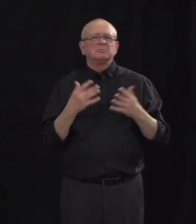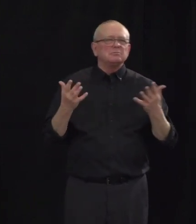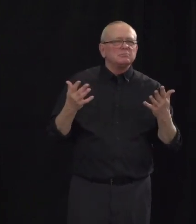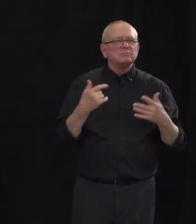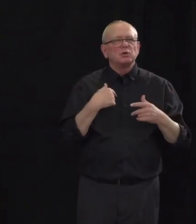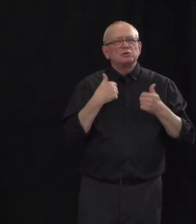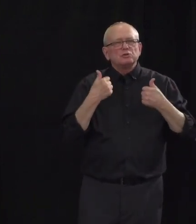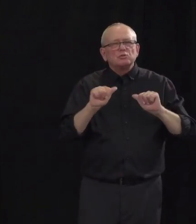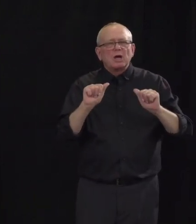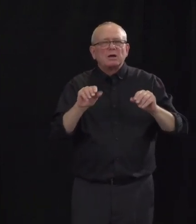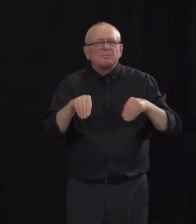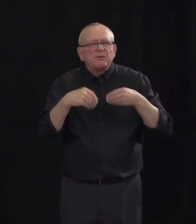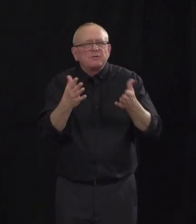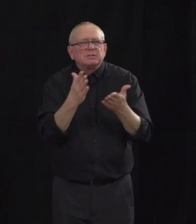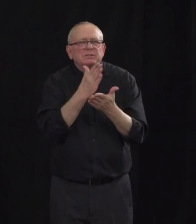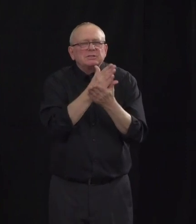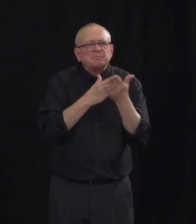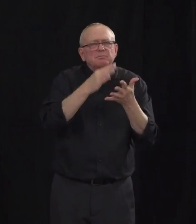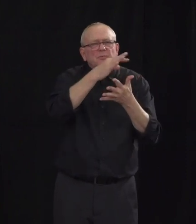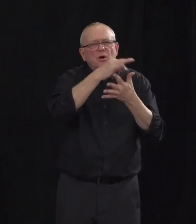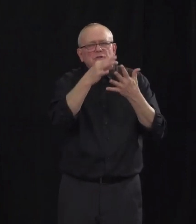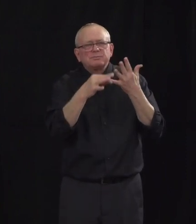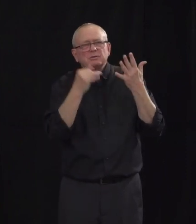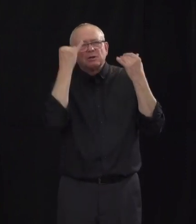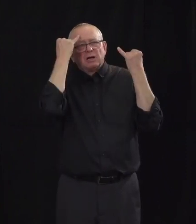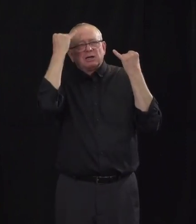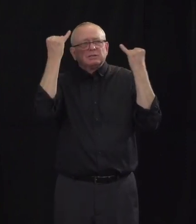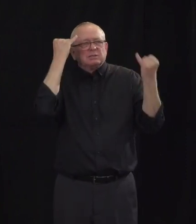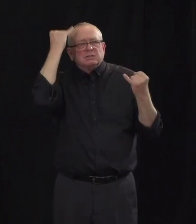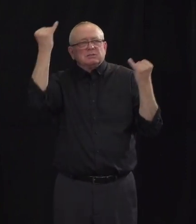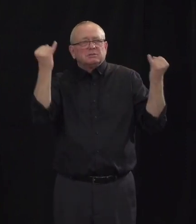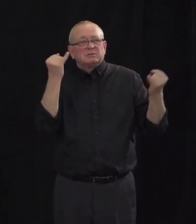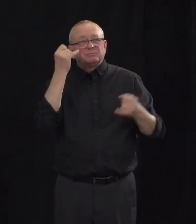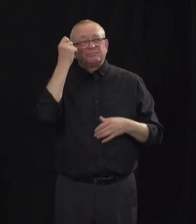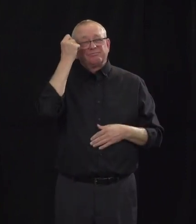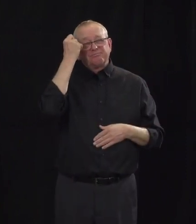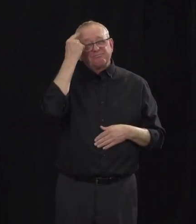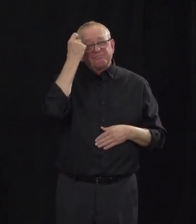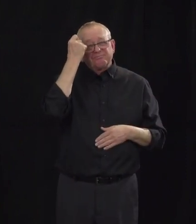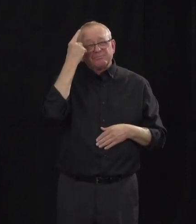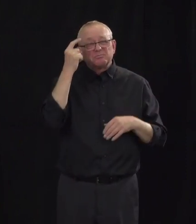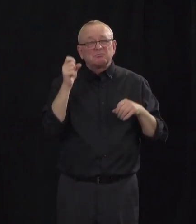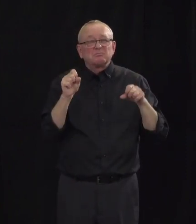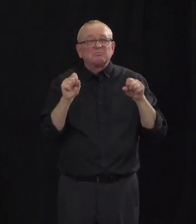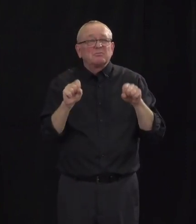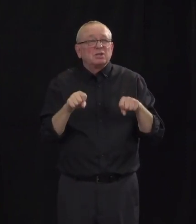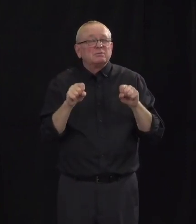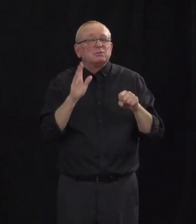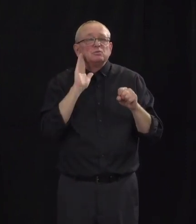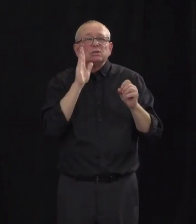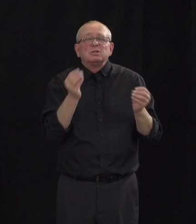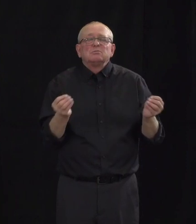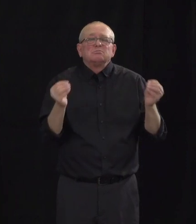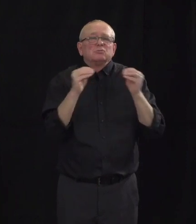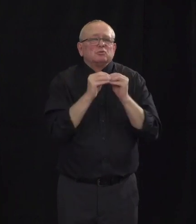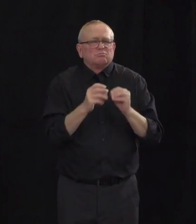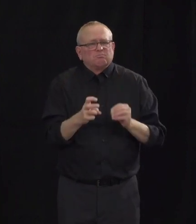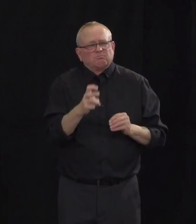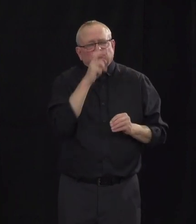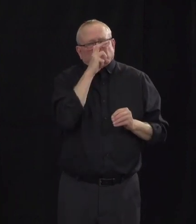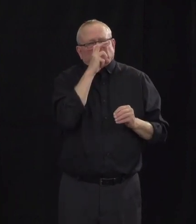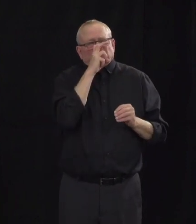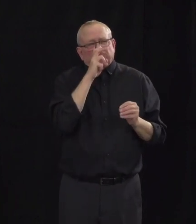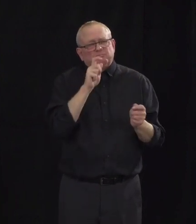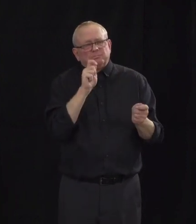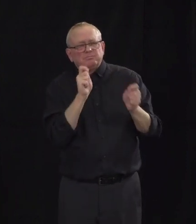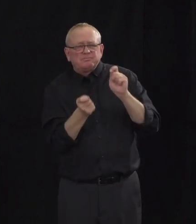need to take stronger measures in the future. Each of us must continue to do everything we can to flatten the curve and keep our friends